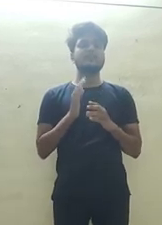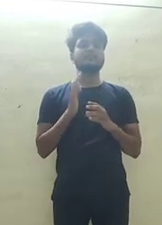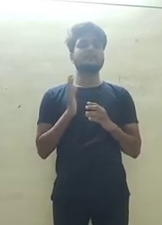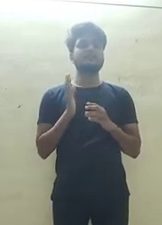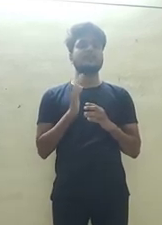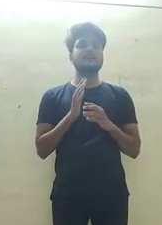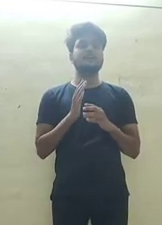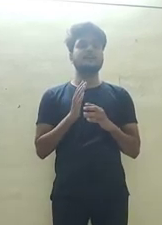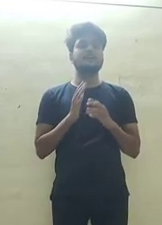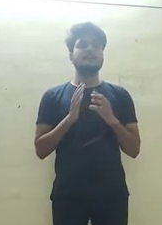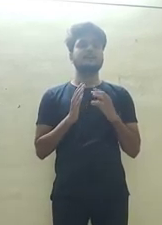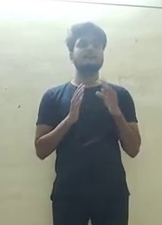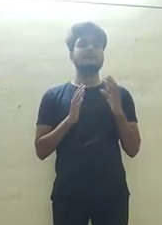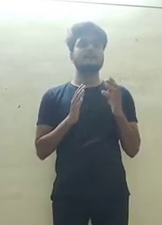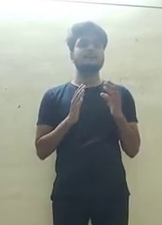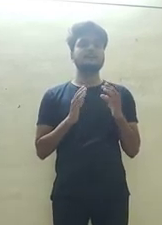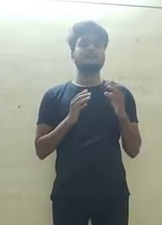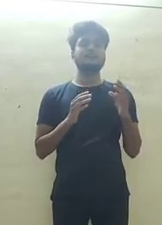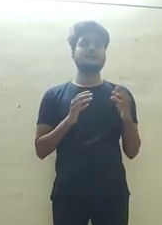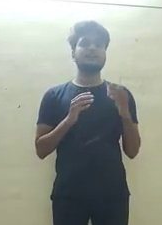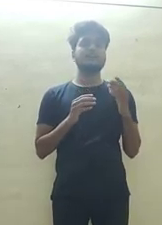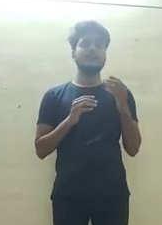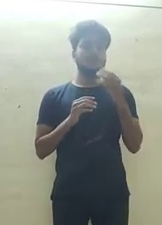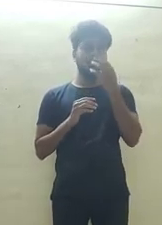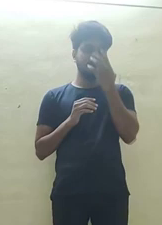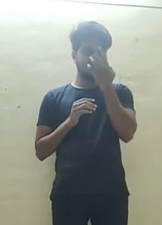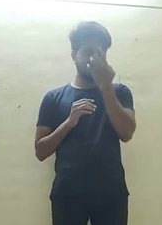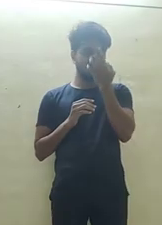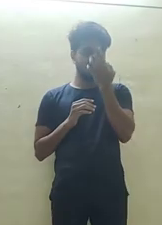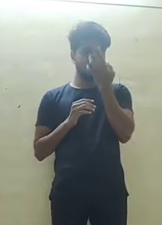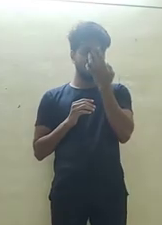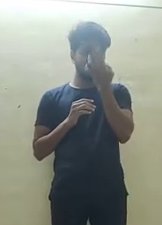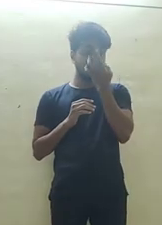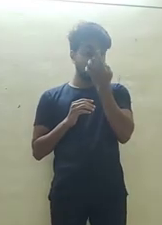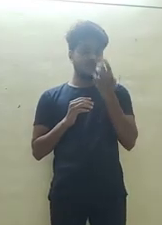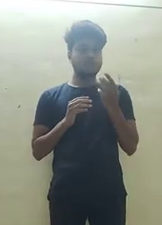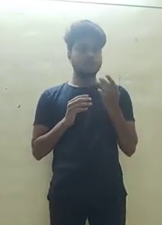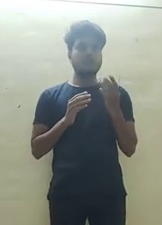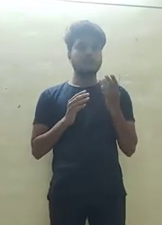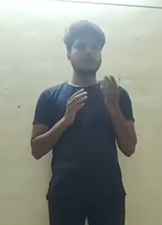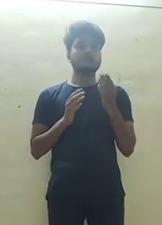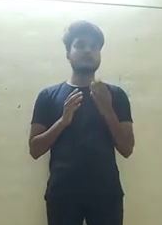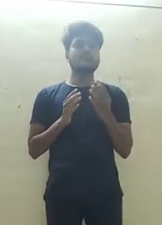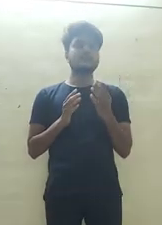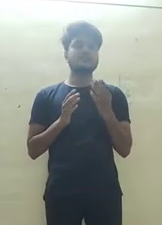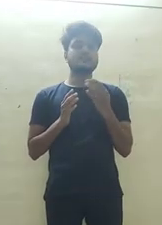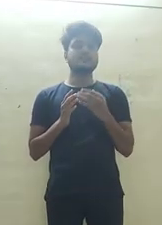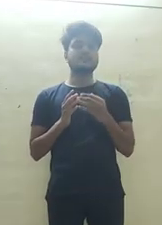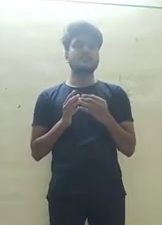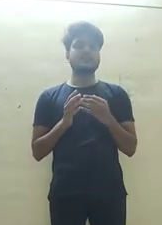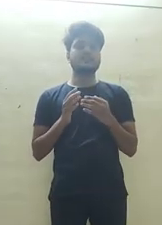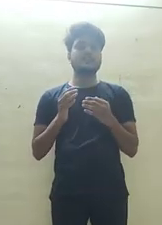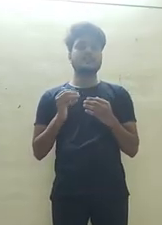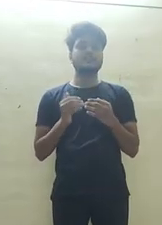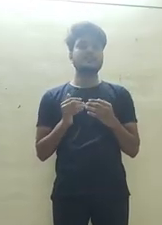that is static linear data structure and dynamic linear data structure. So the static is classified